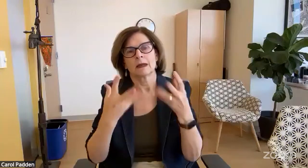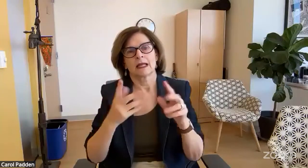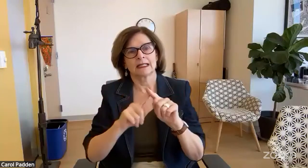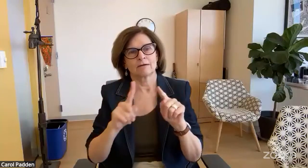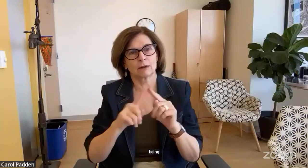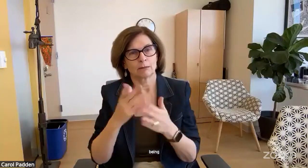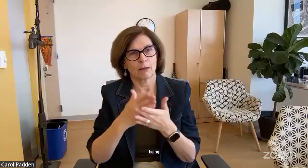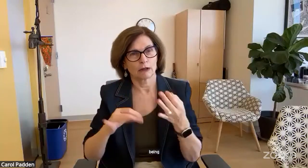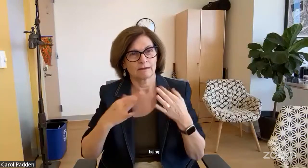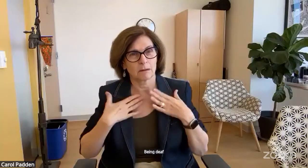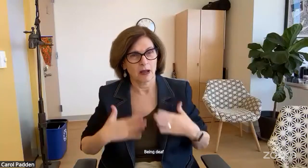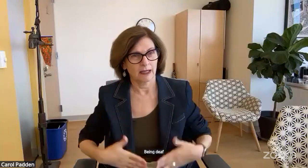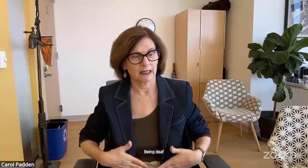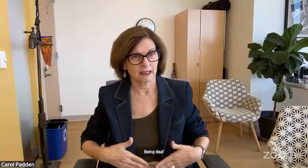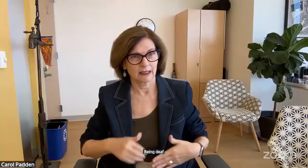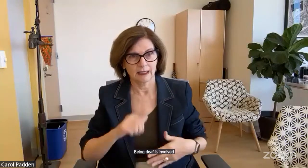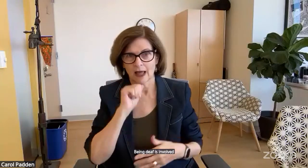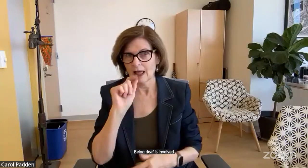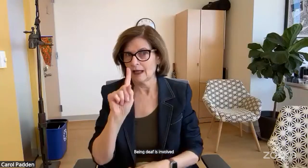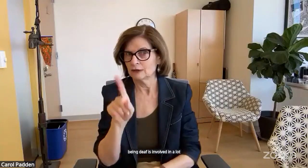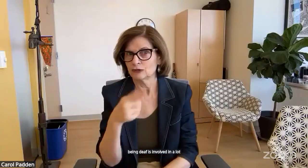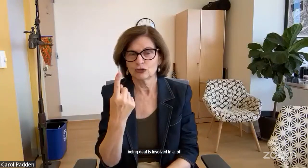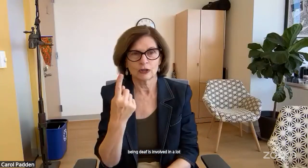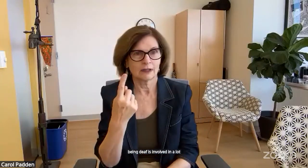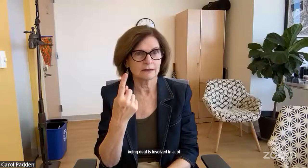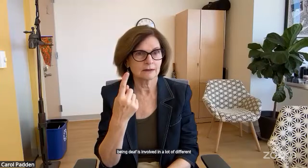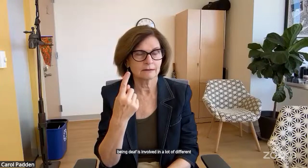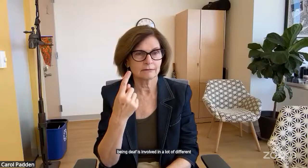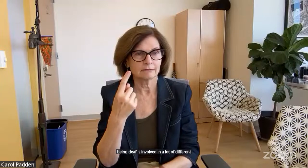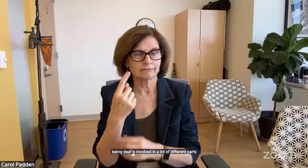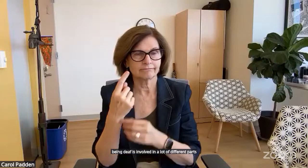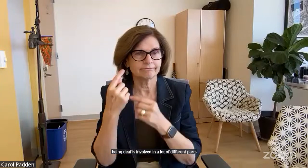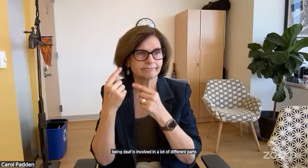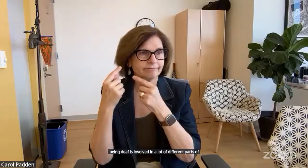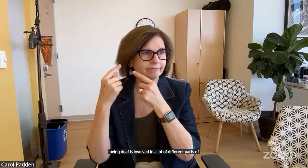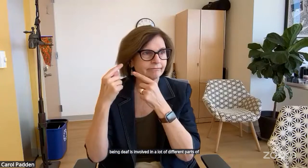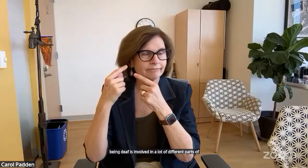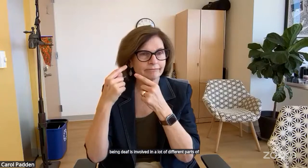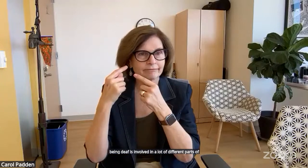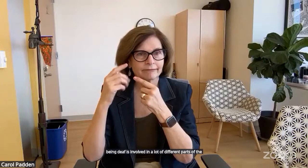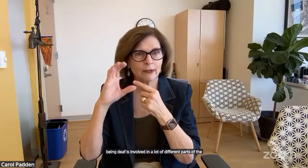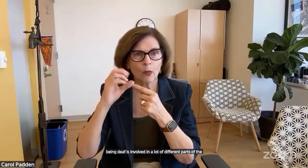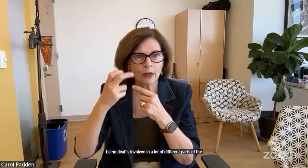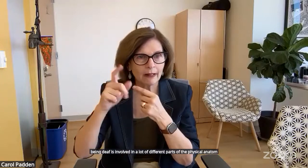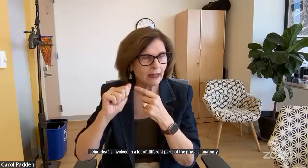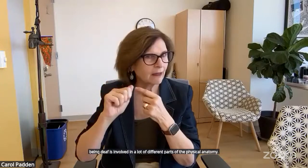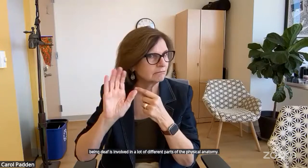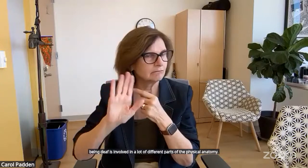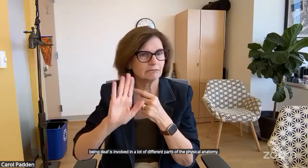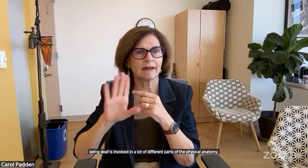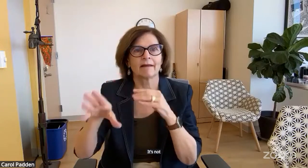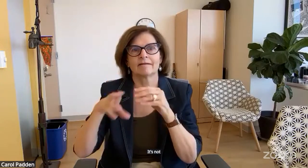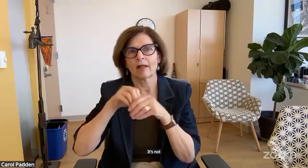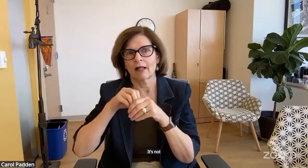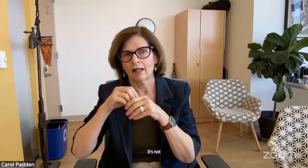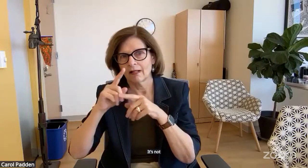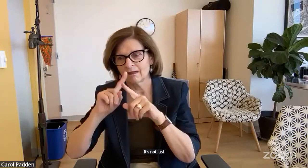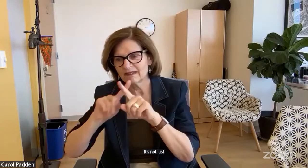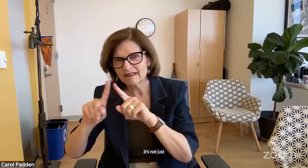Being deaf is involved in a lot of different parts of the physical anatomy. It's not just as people think,